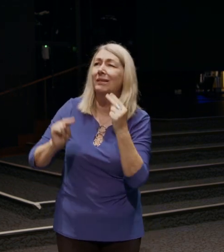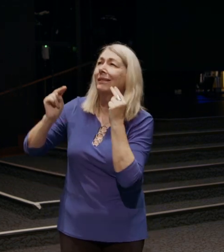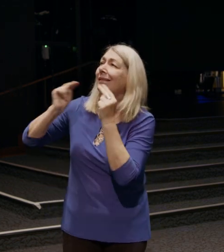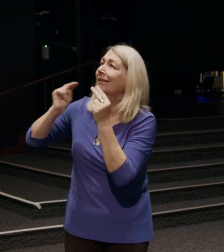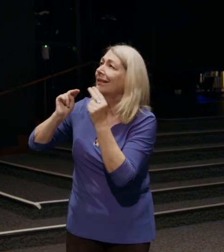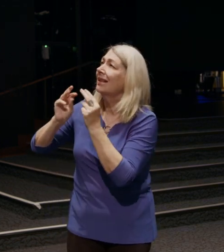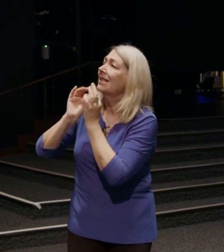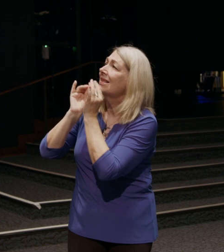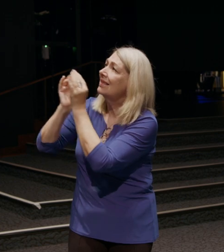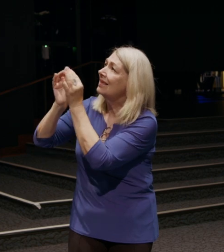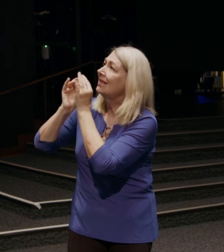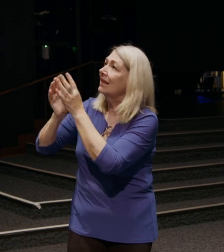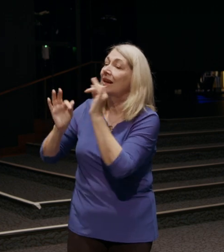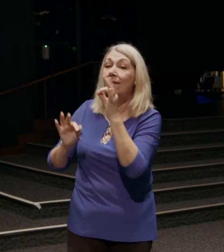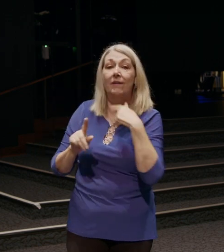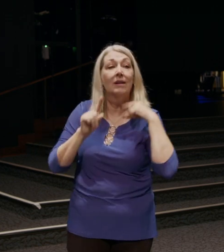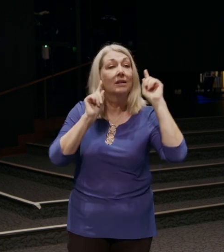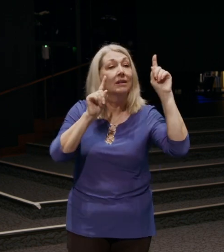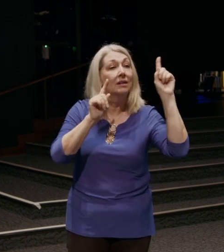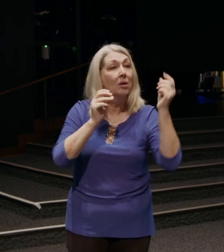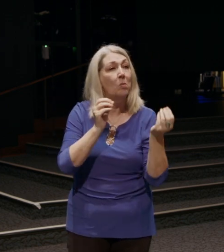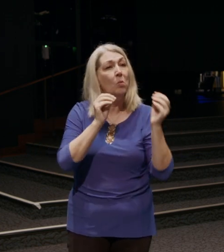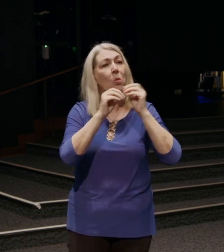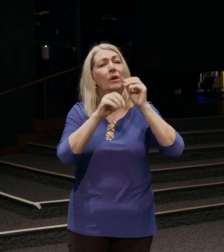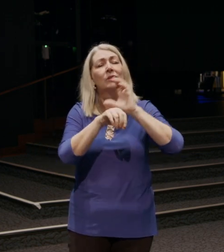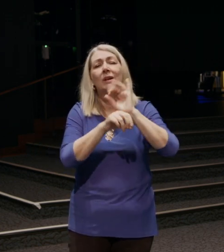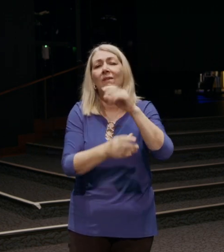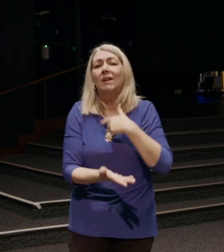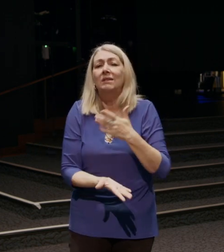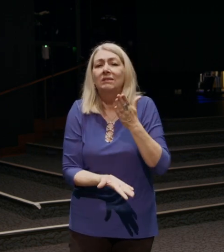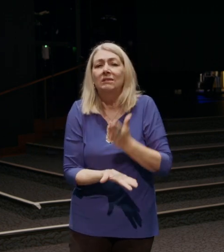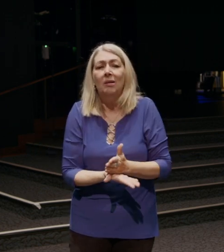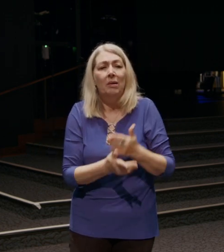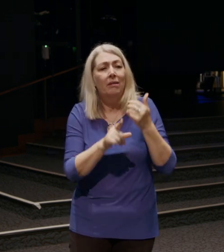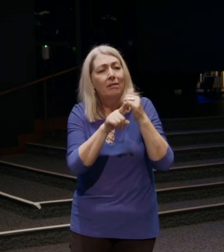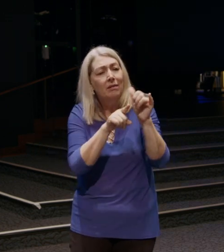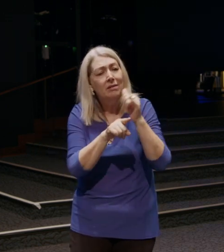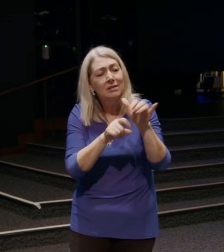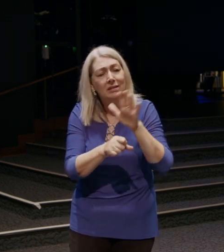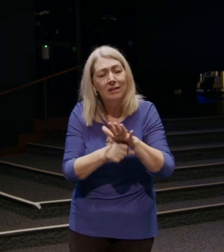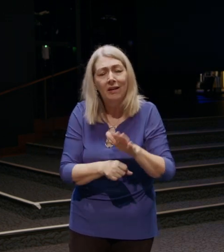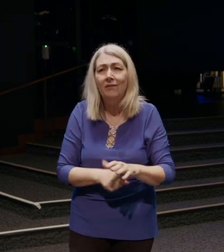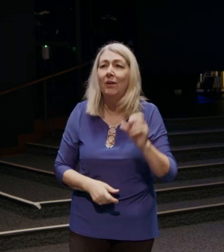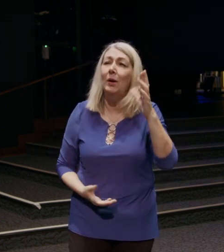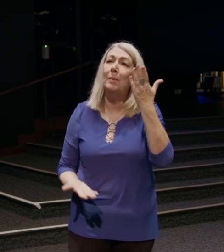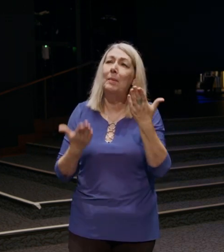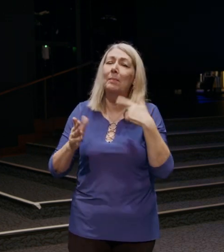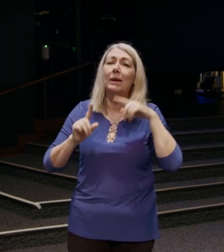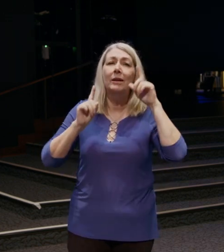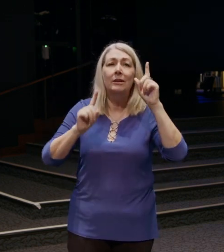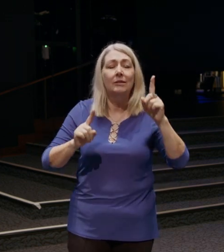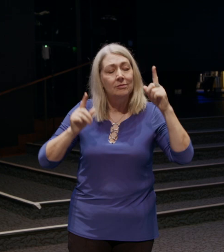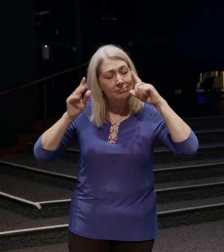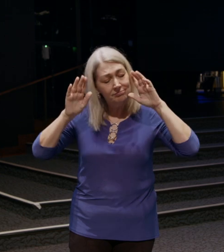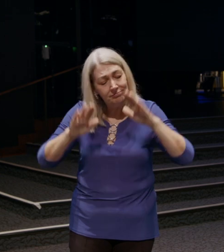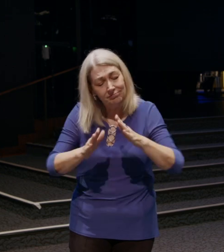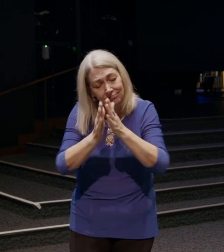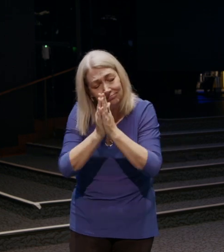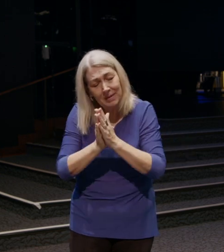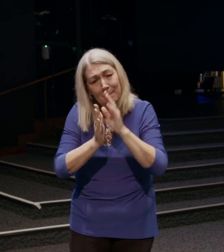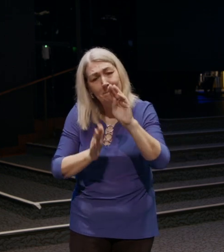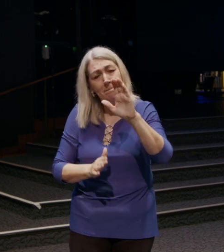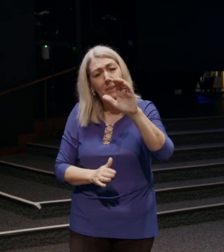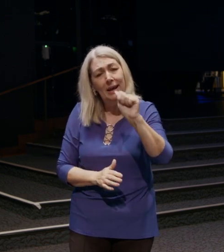attend church enough, if I quit cussing enough, if I go to Mecca enough, if I count